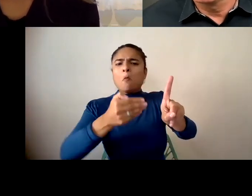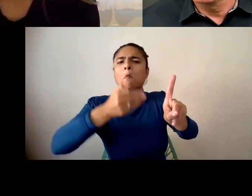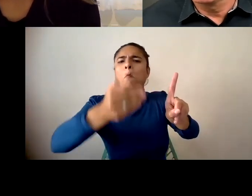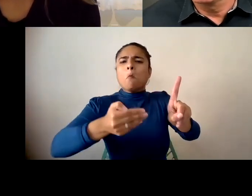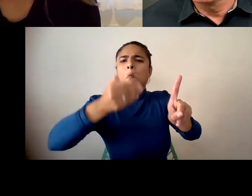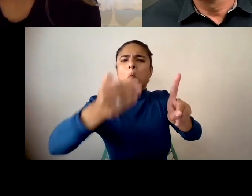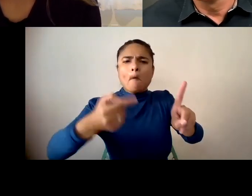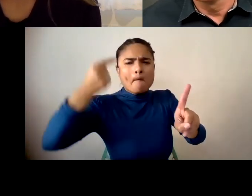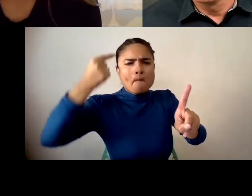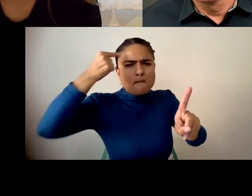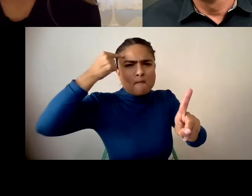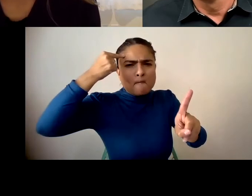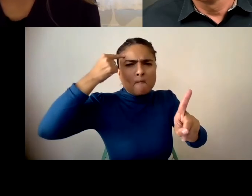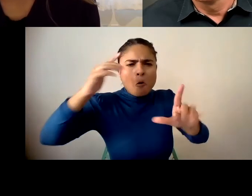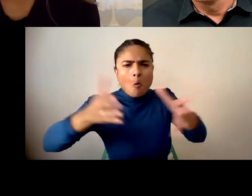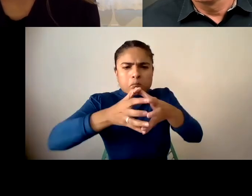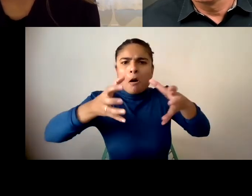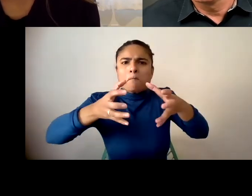expand and provide more opportunities.